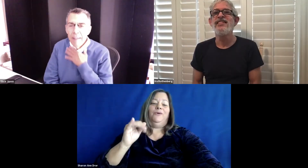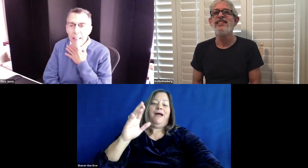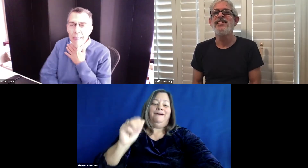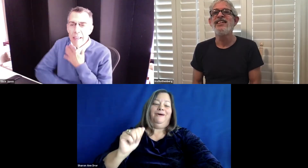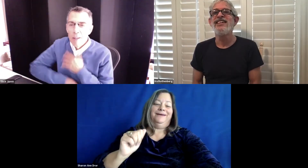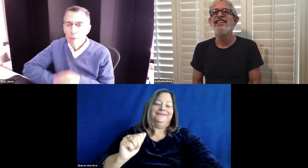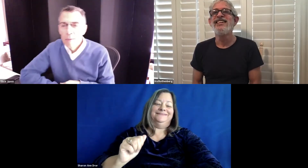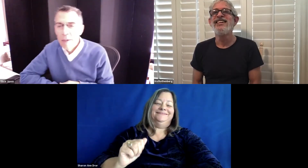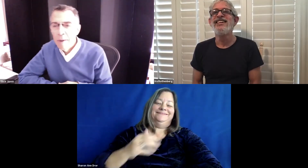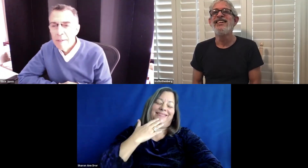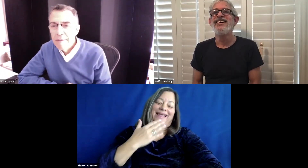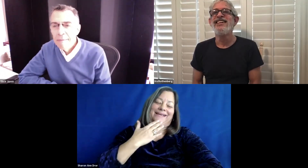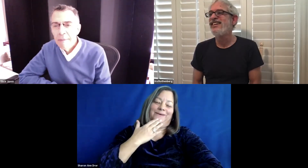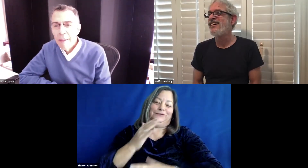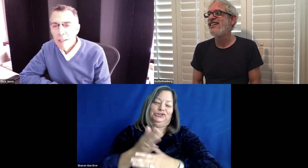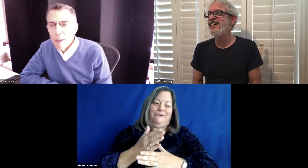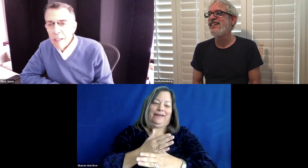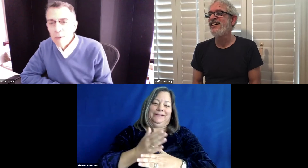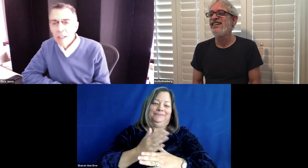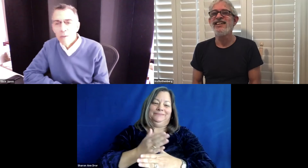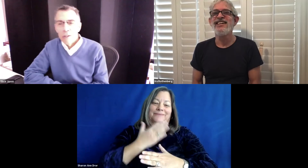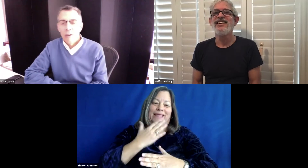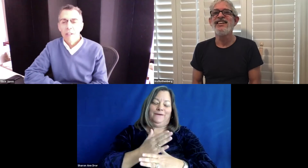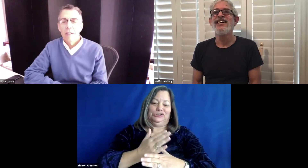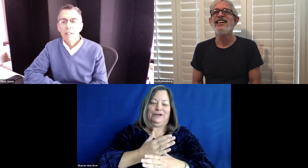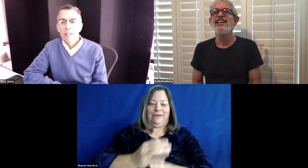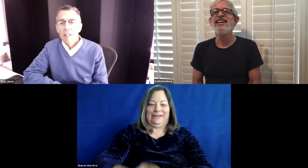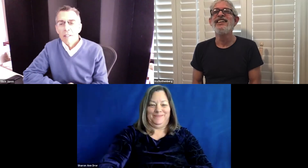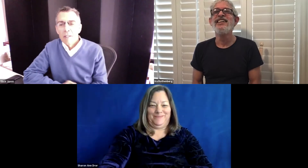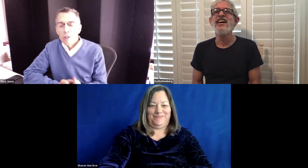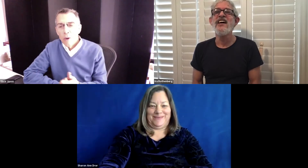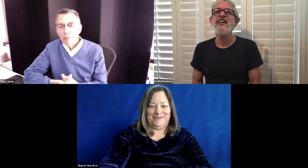Thank you, Ira. Thank you for sharing your story.